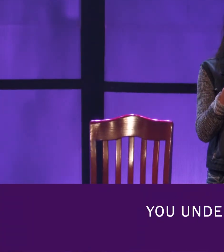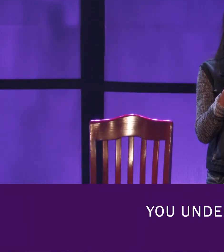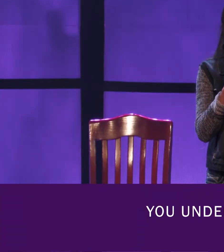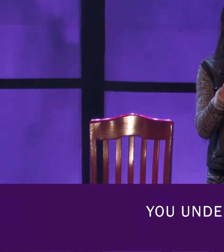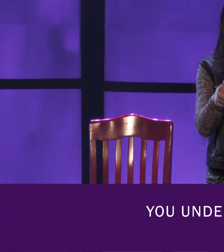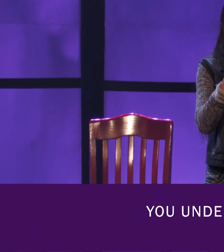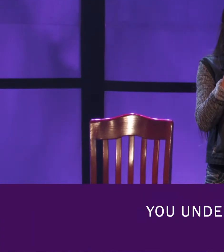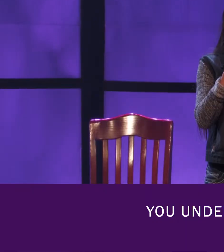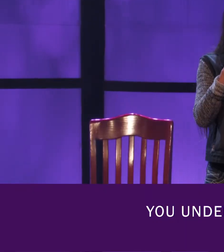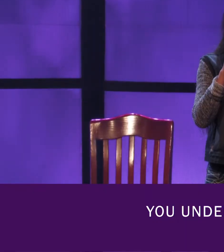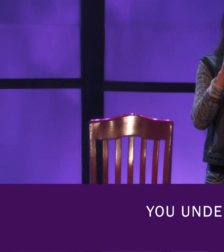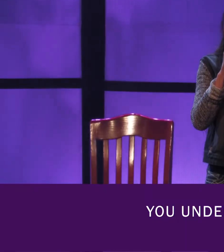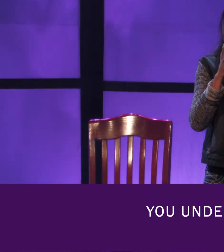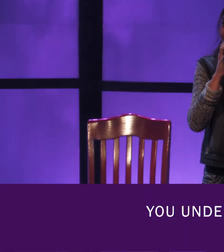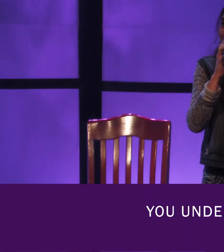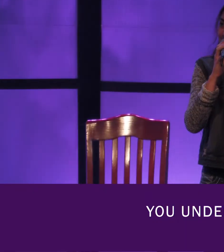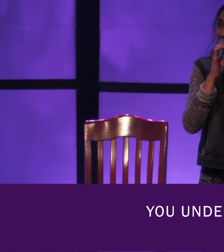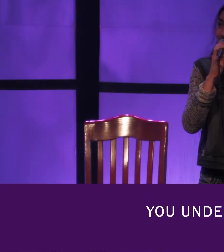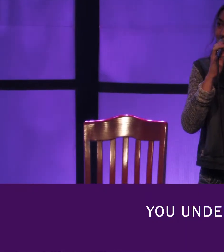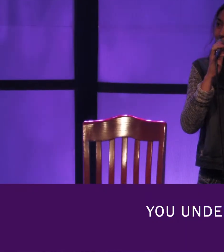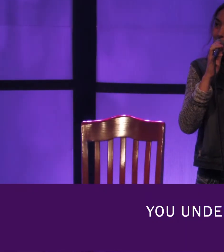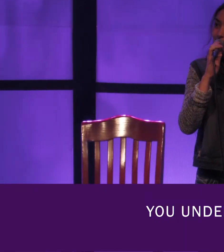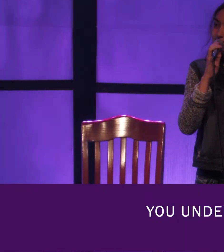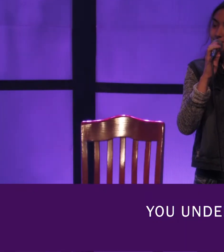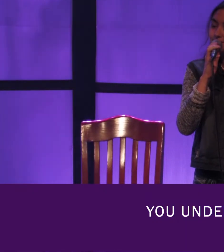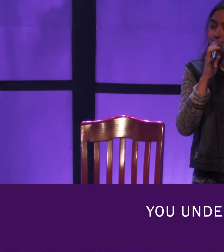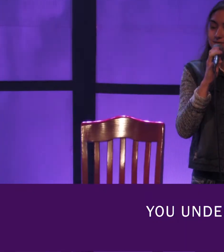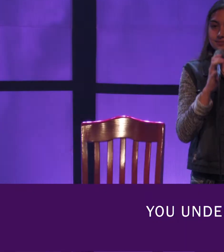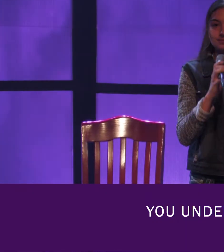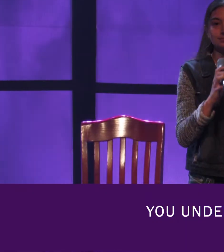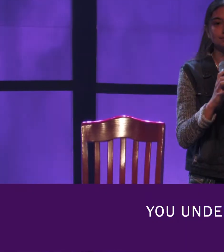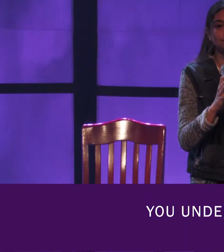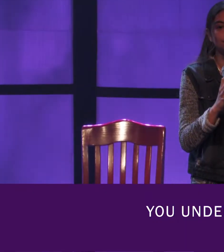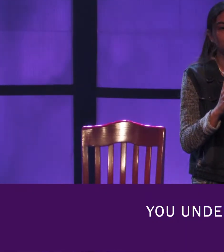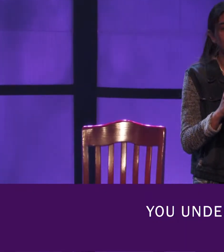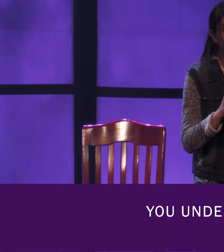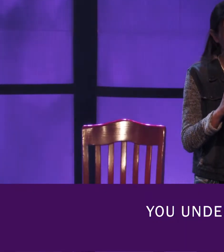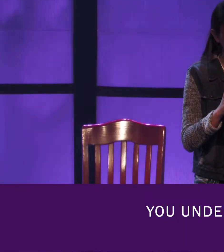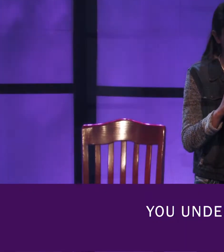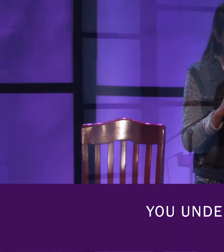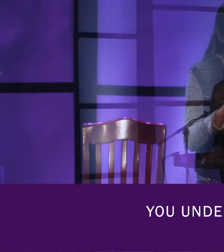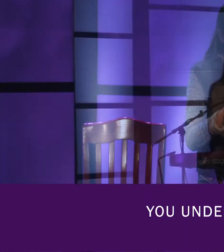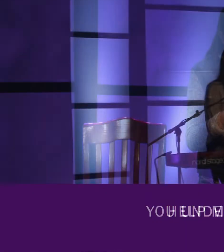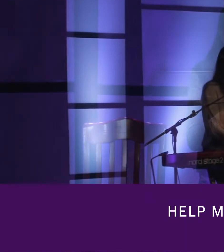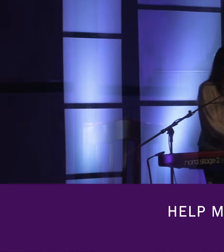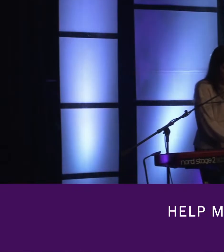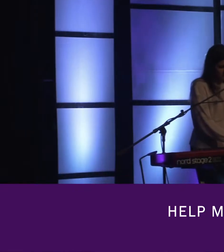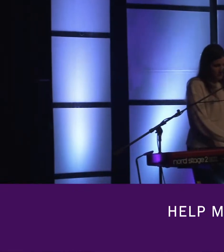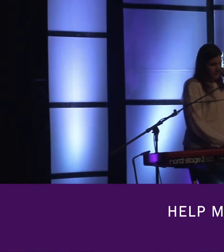me. You understand me.